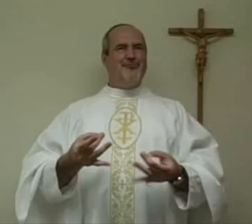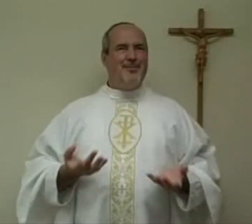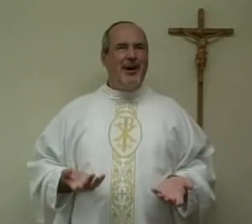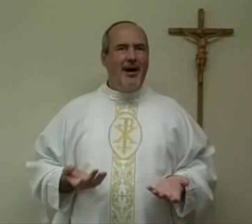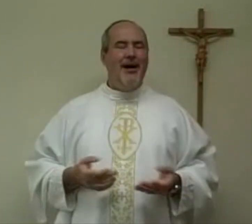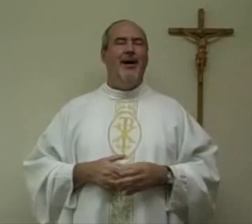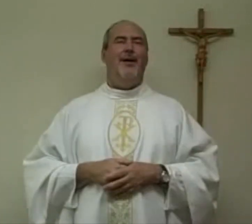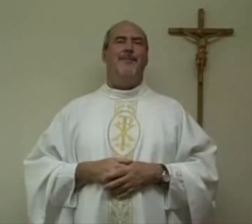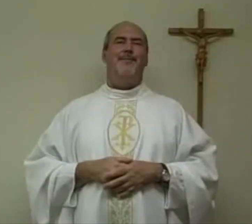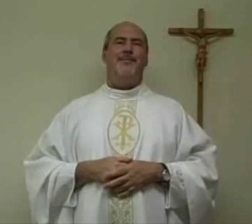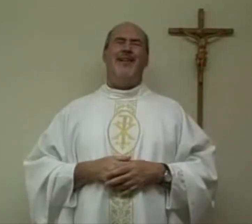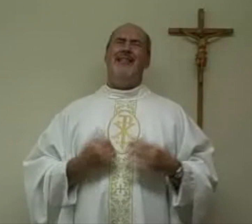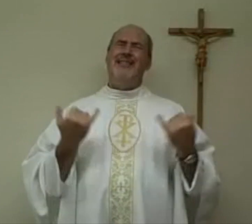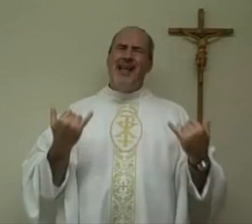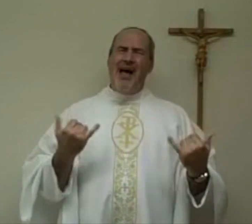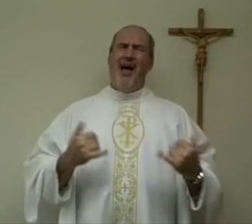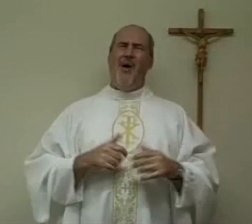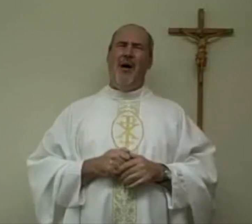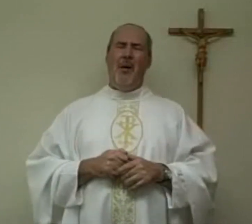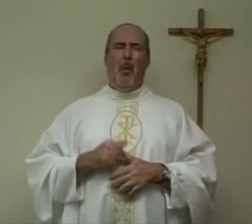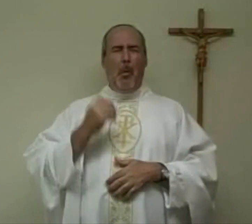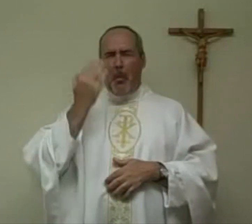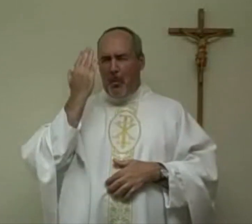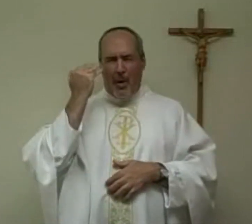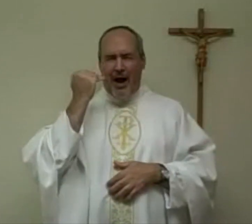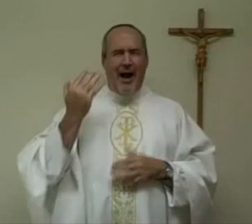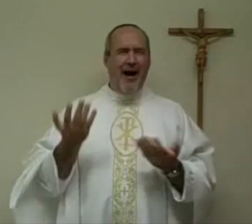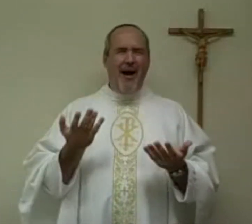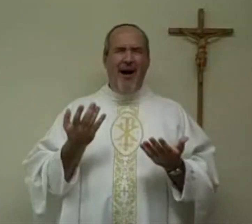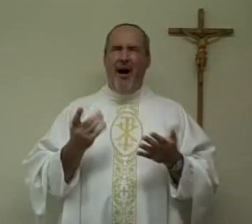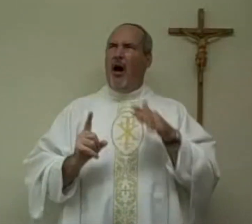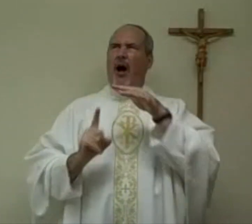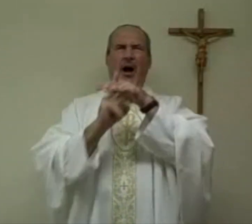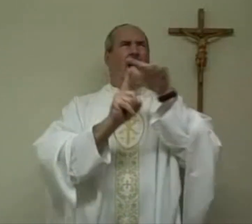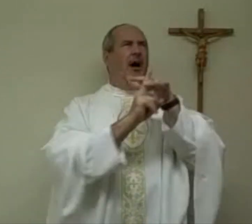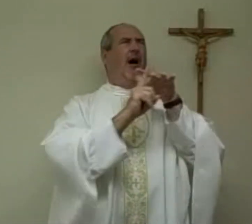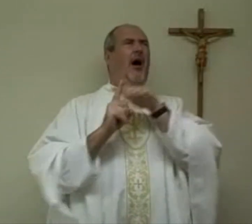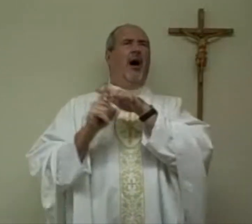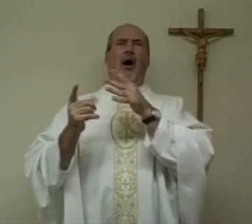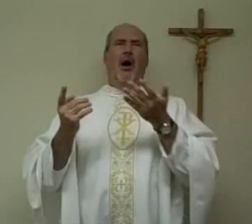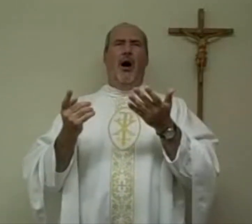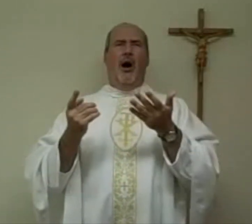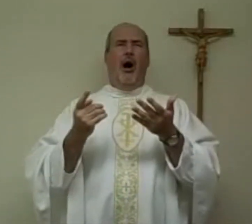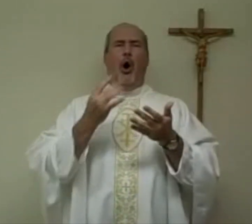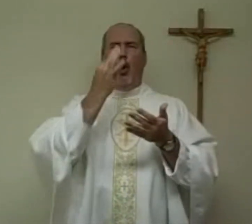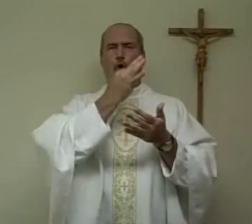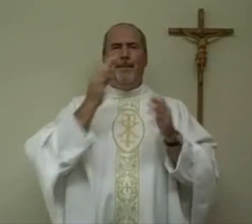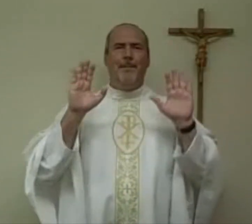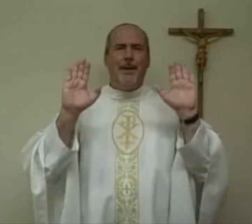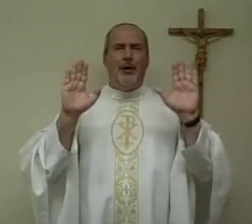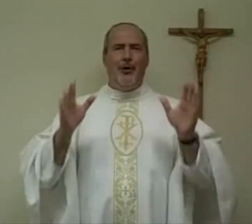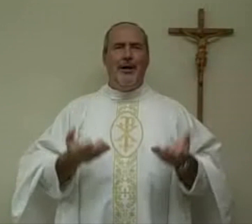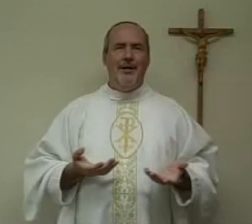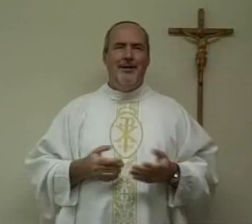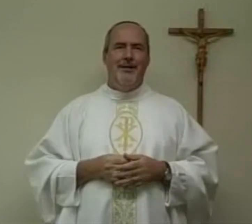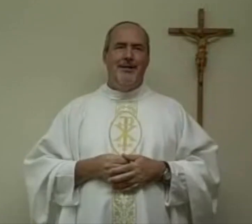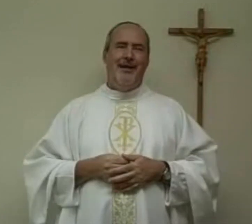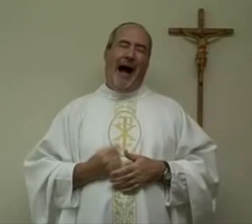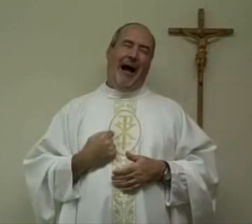them, but they didn't have an answer. And that's quite interesting. So now, why do you think these Eucharistic miracles